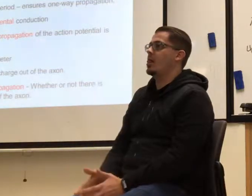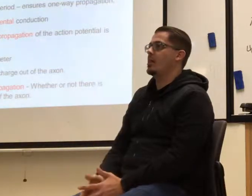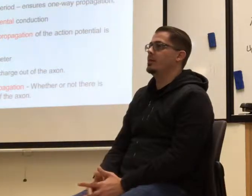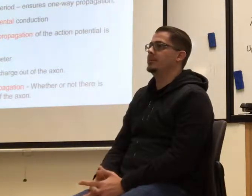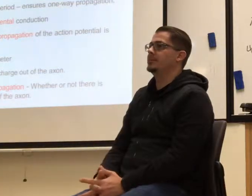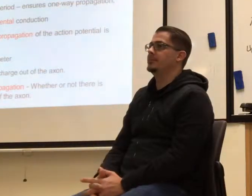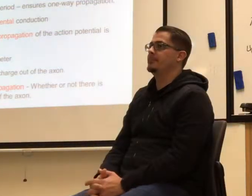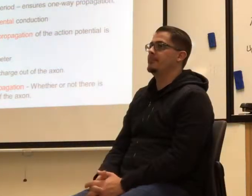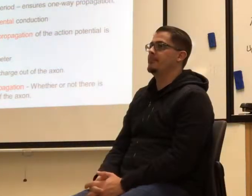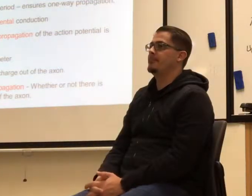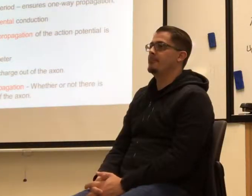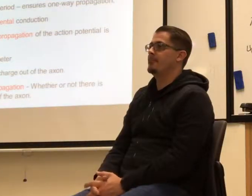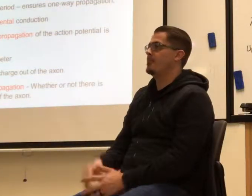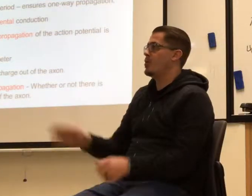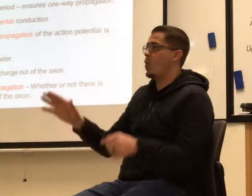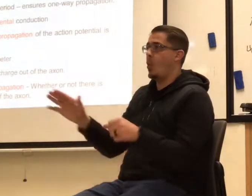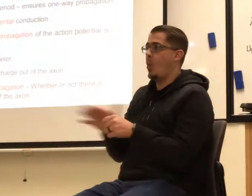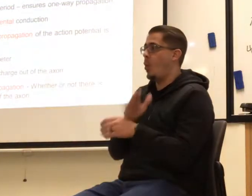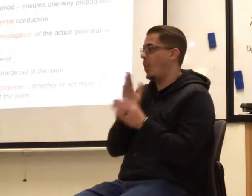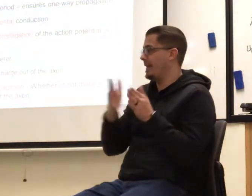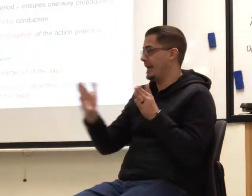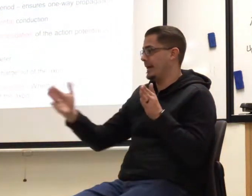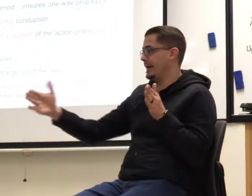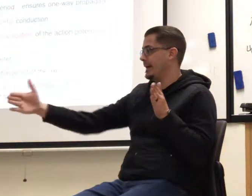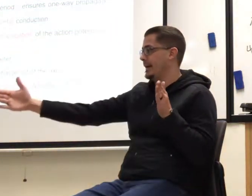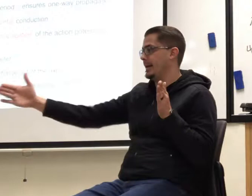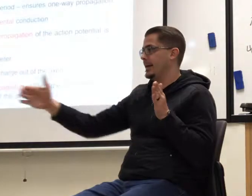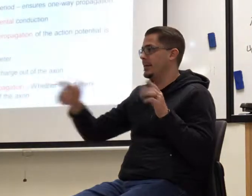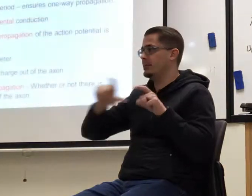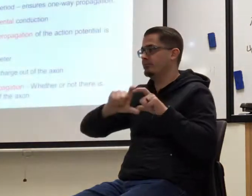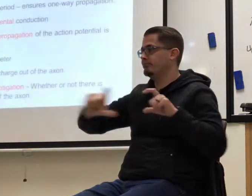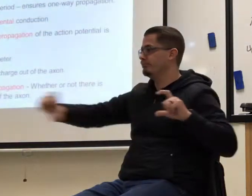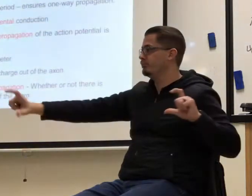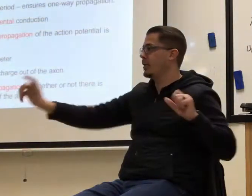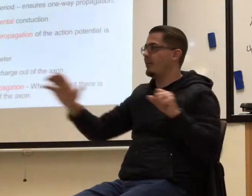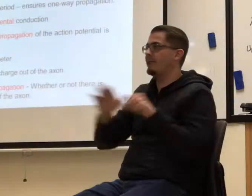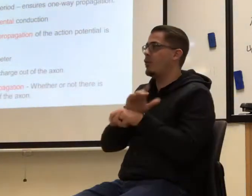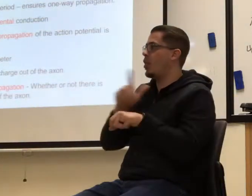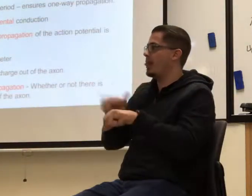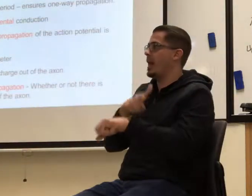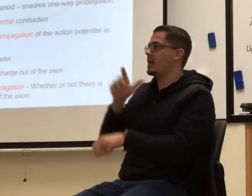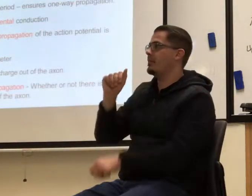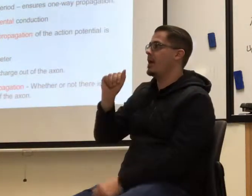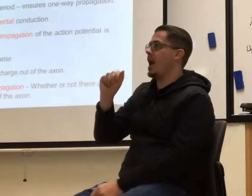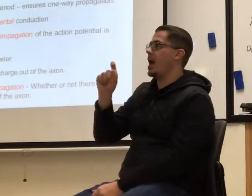are along the entire length of the axon.